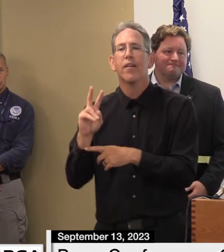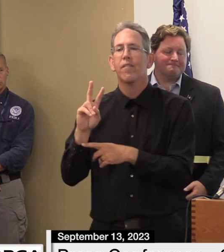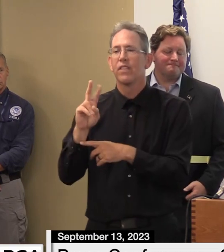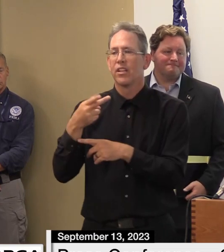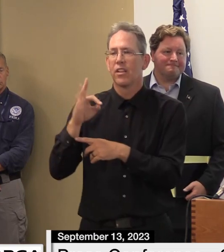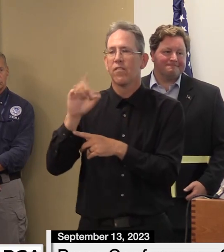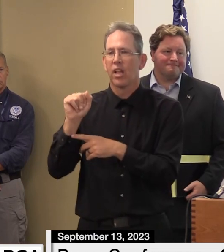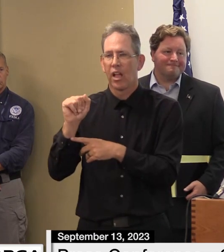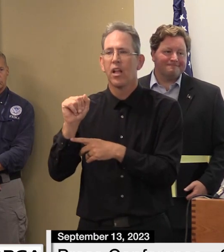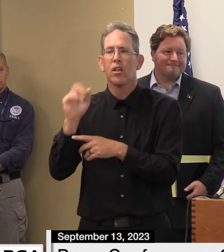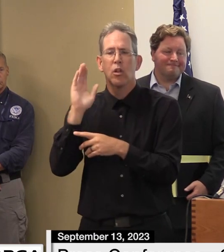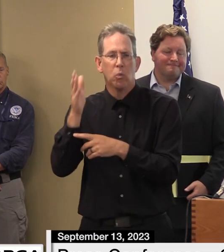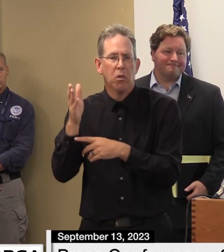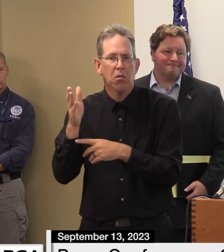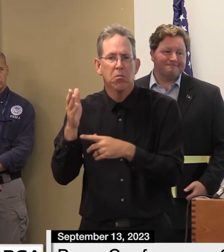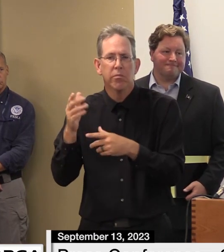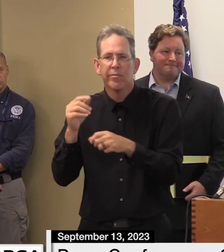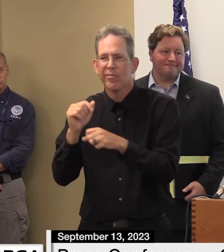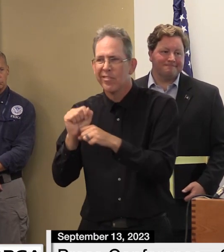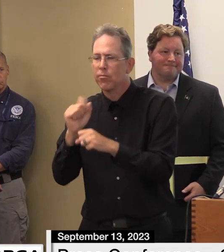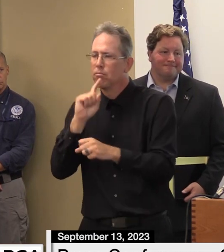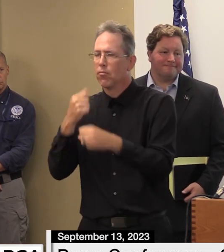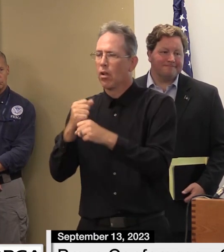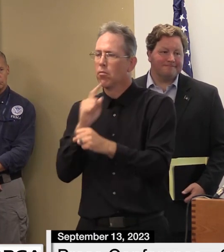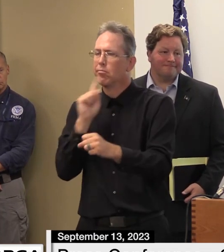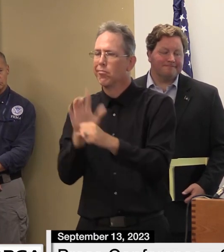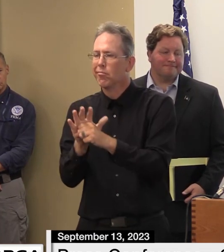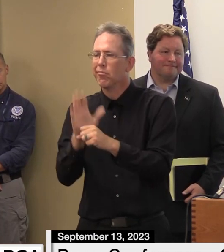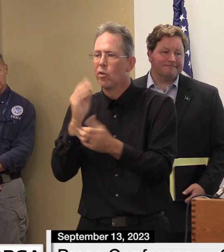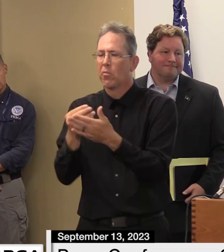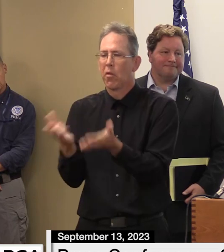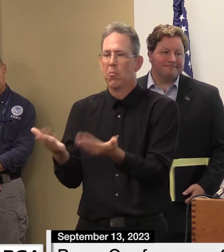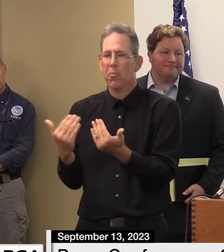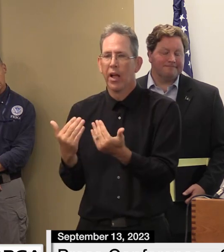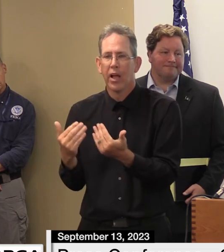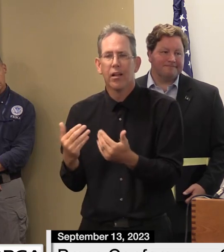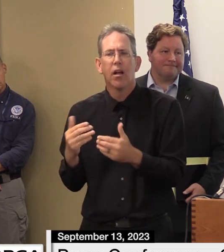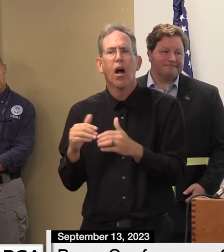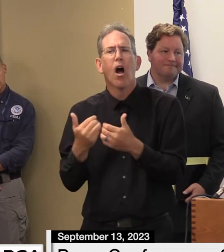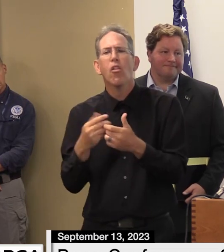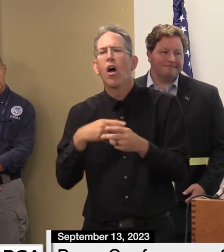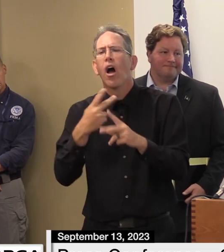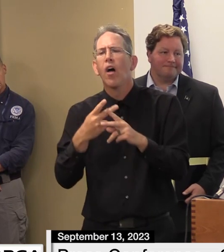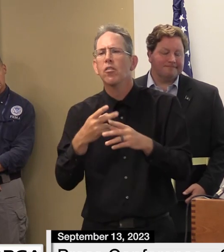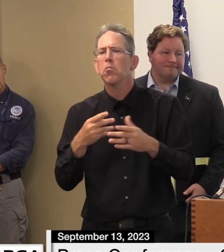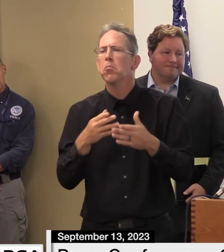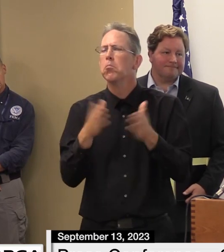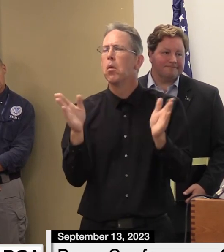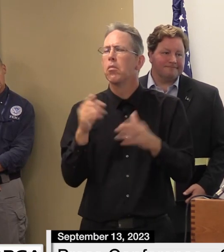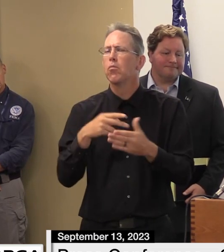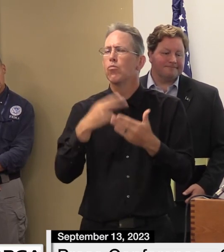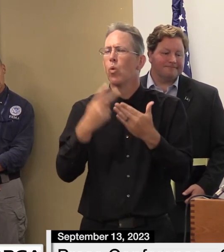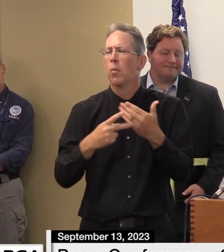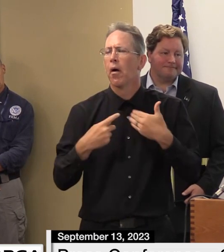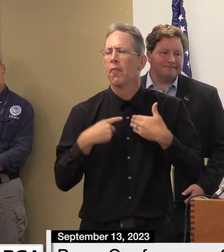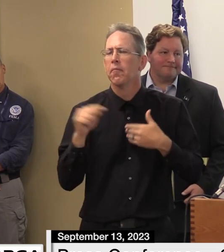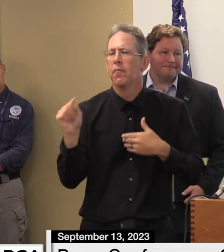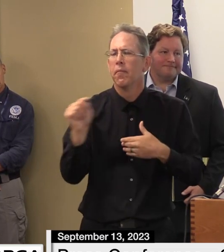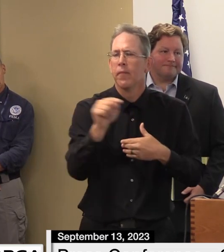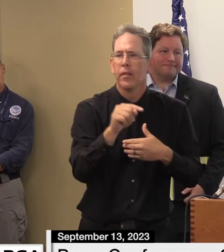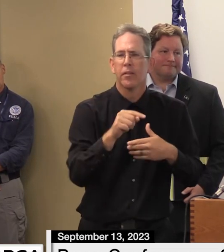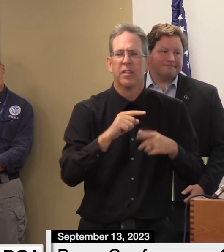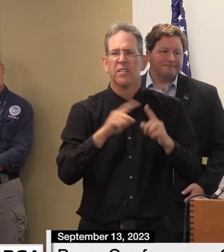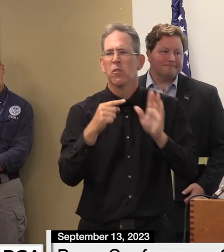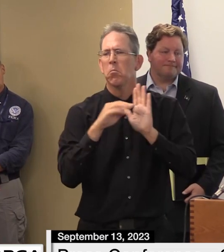behind guaranteeing that repayment. But there are other types of public programs that have different models,